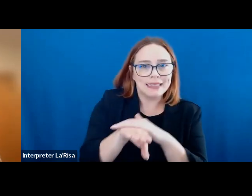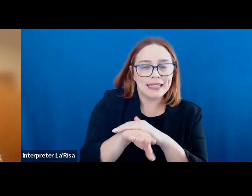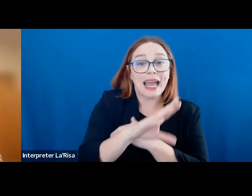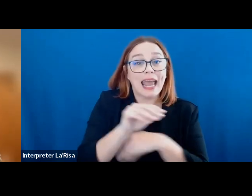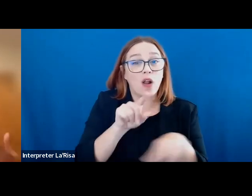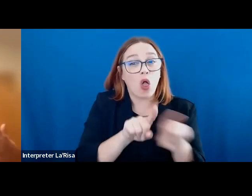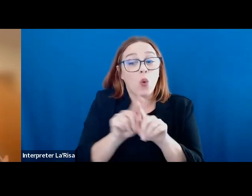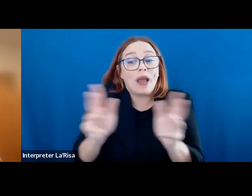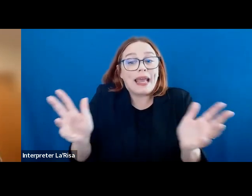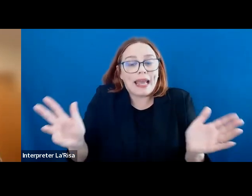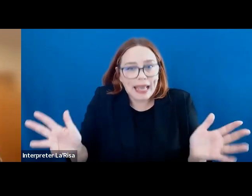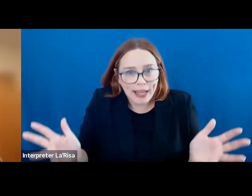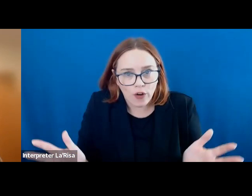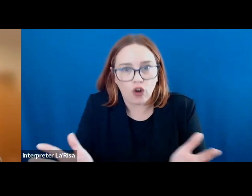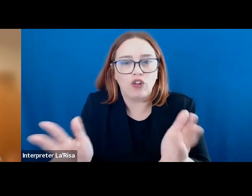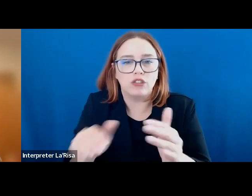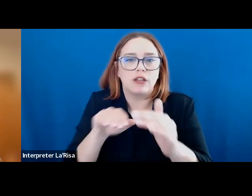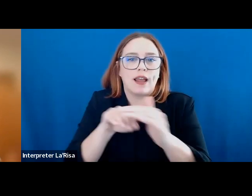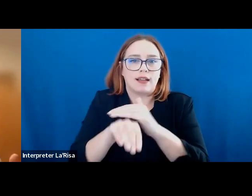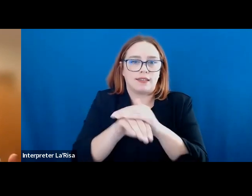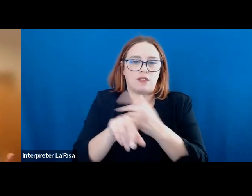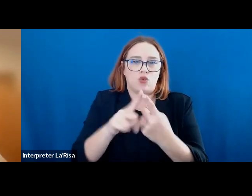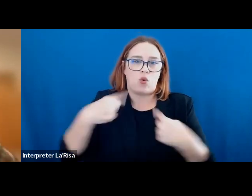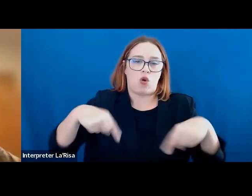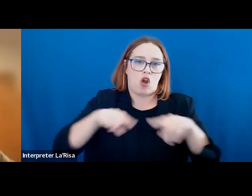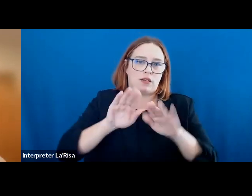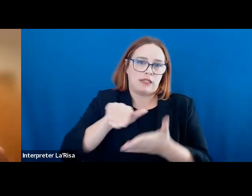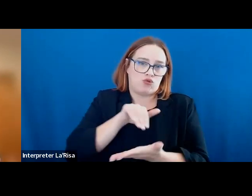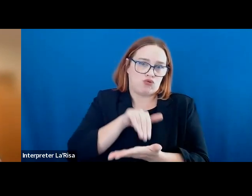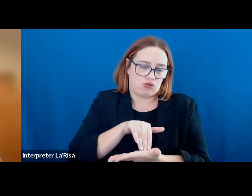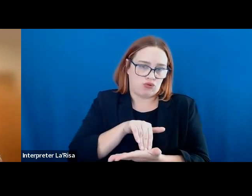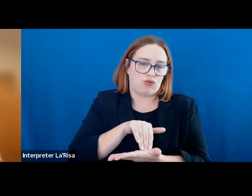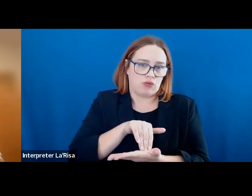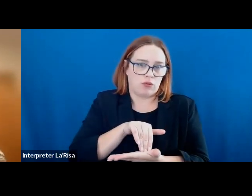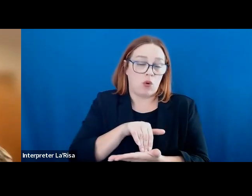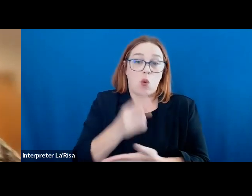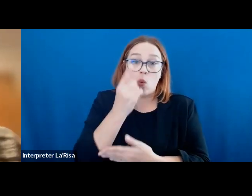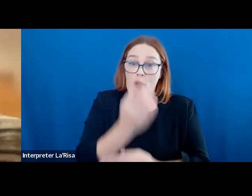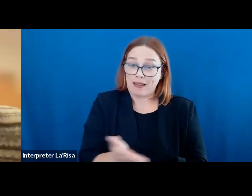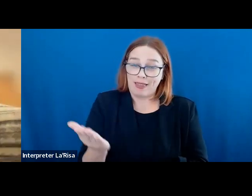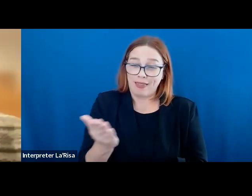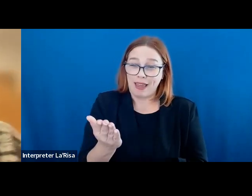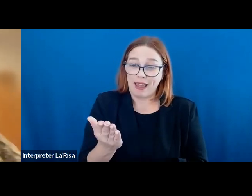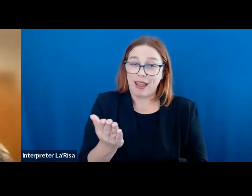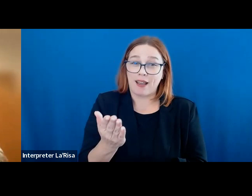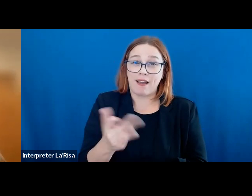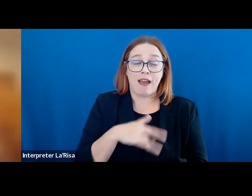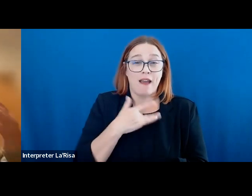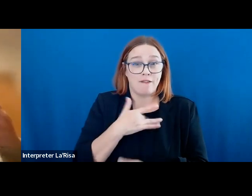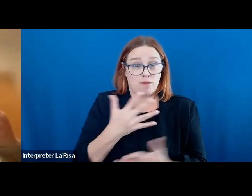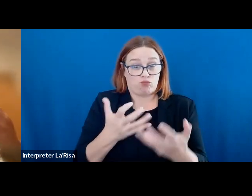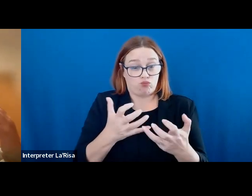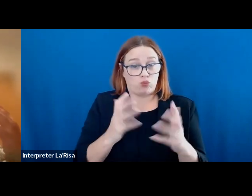encouraged access to our centers. And one of the things I wanted to talk about specifically as a